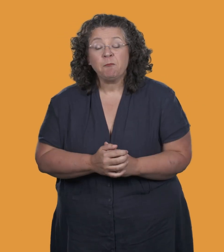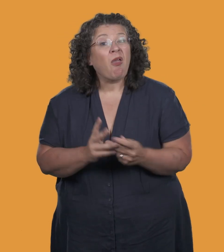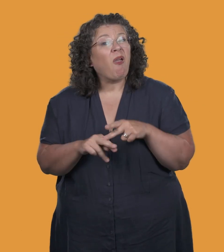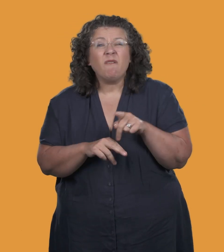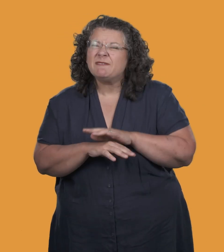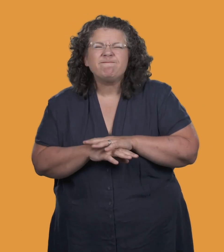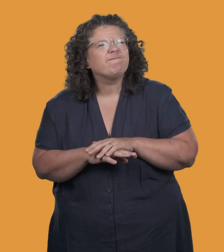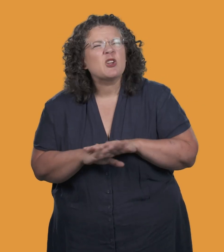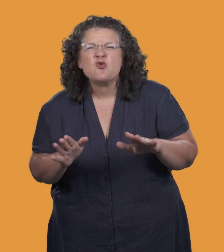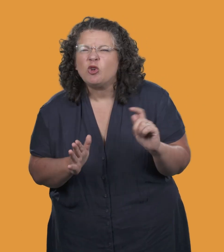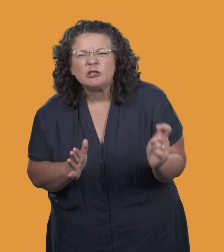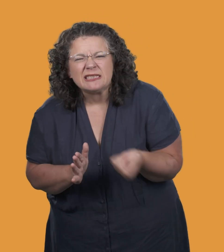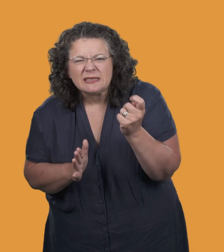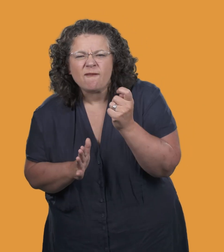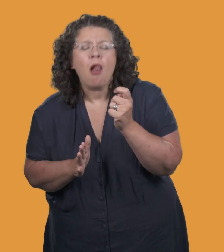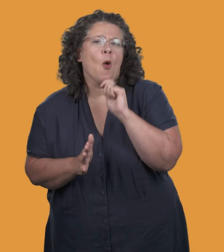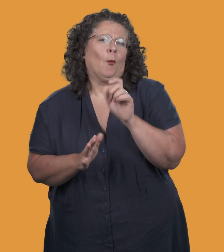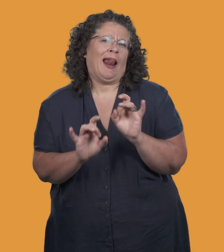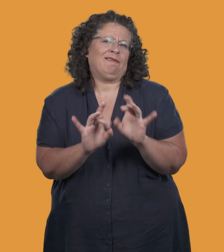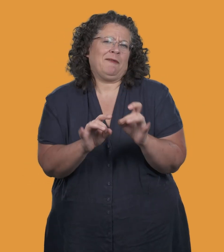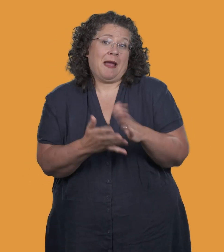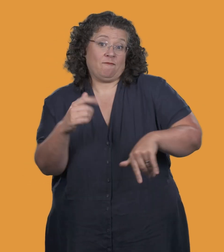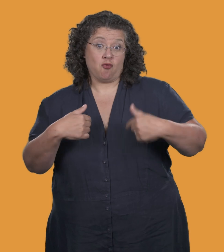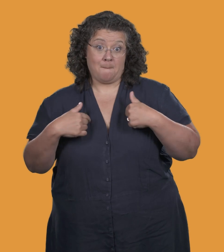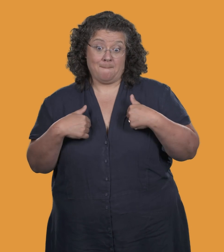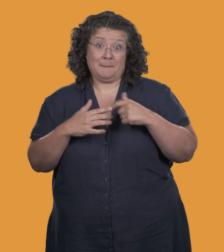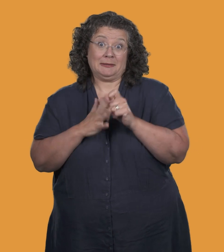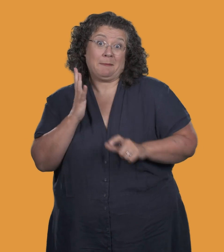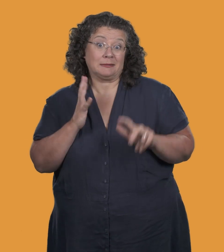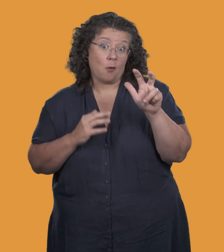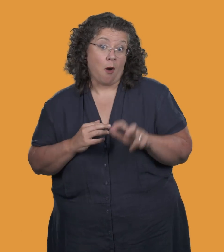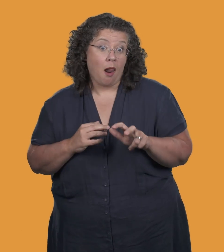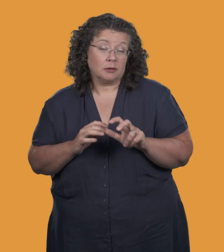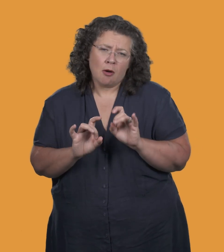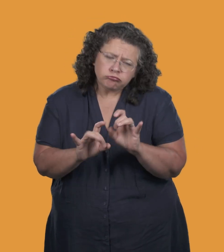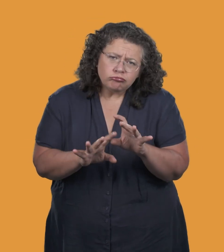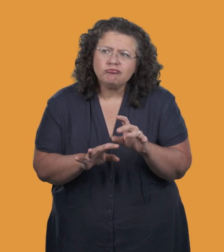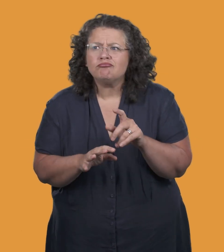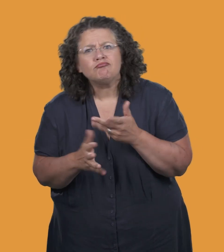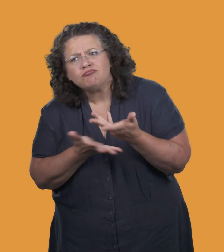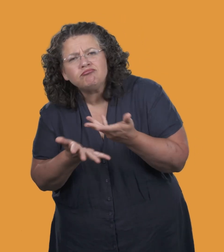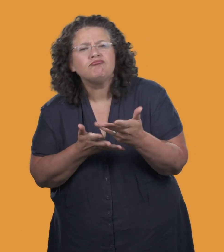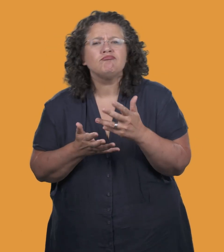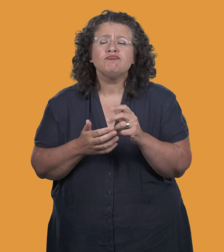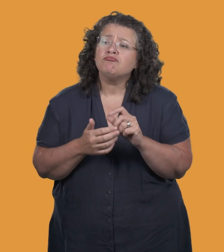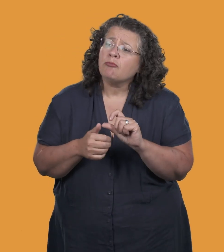If you are unsuccessful, you will be given feedback and Disability Wales will discuss your